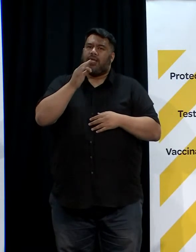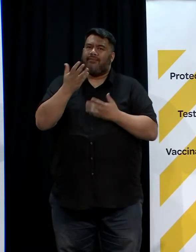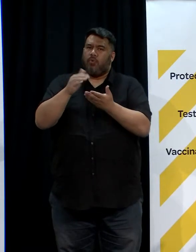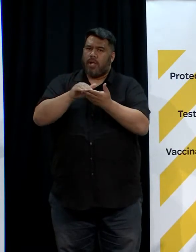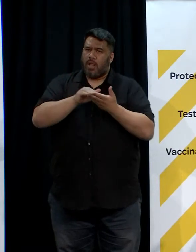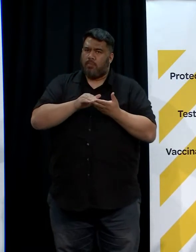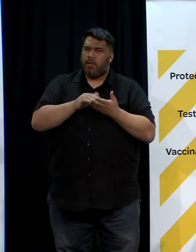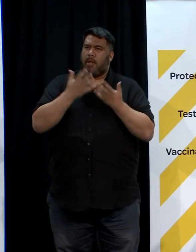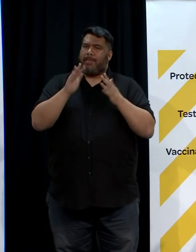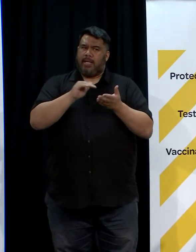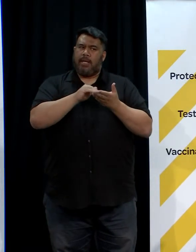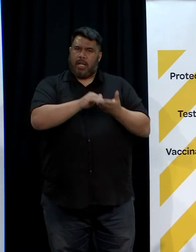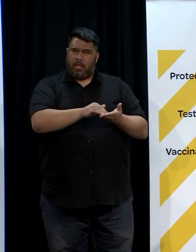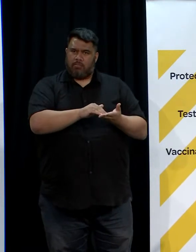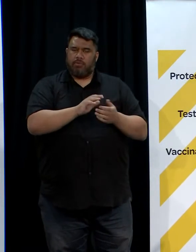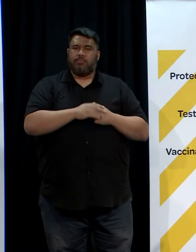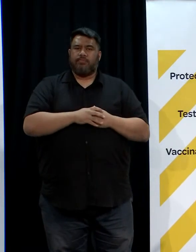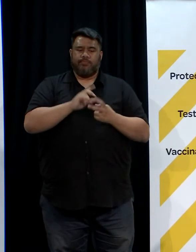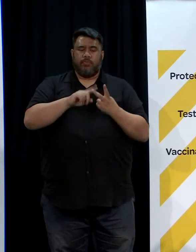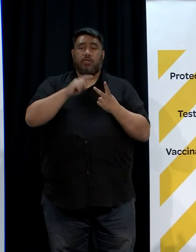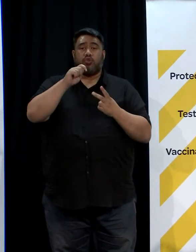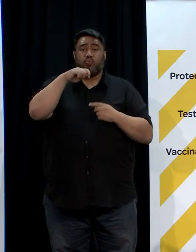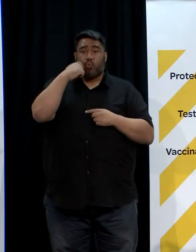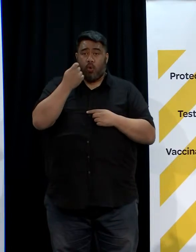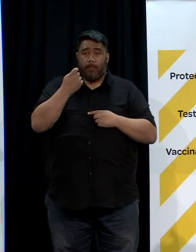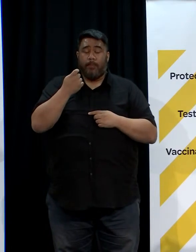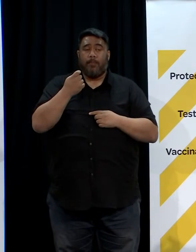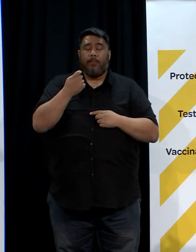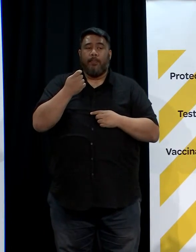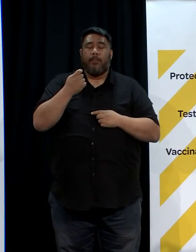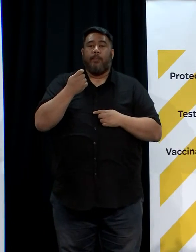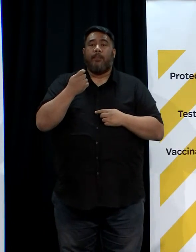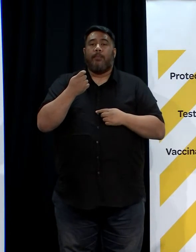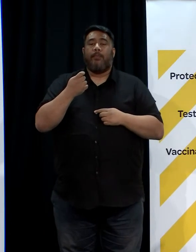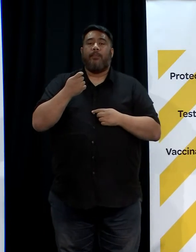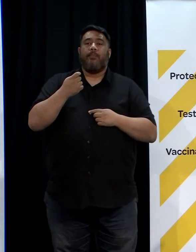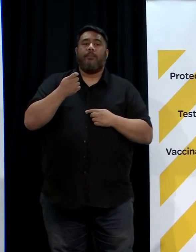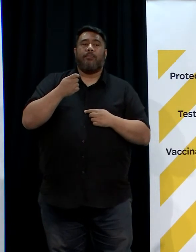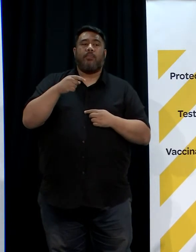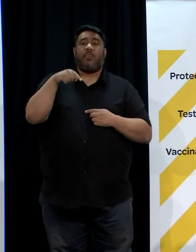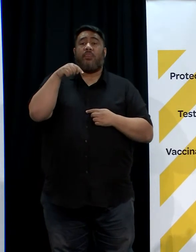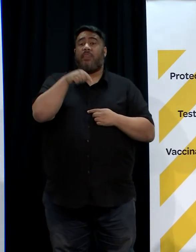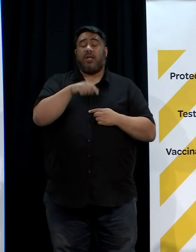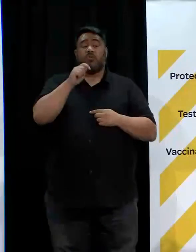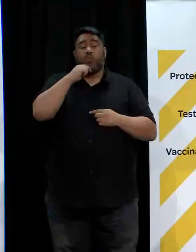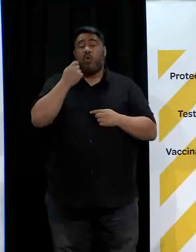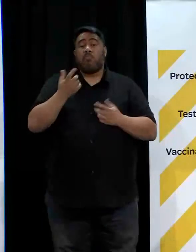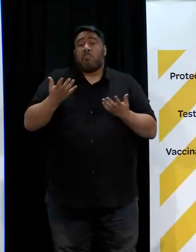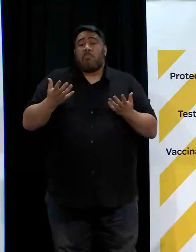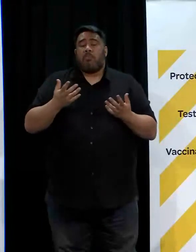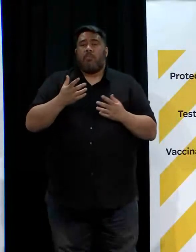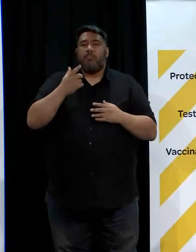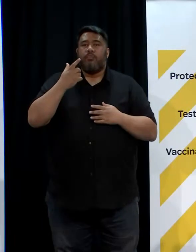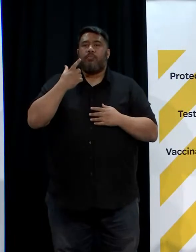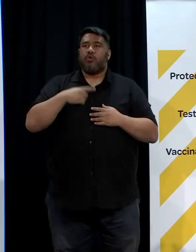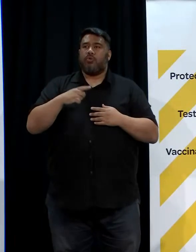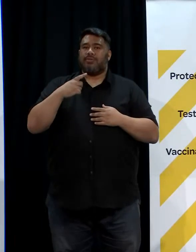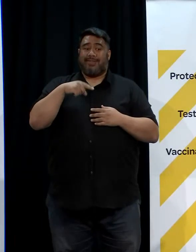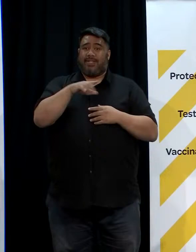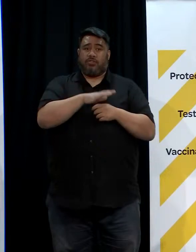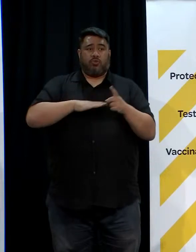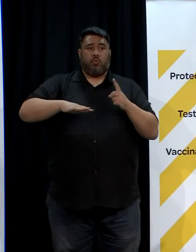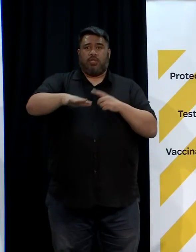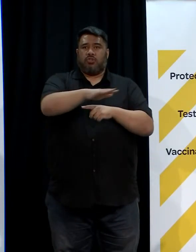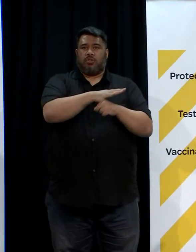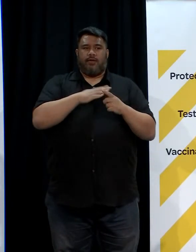provided. And a swab is taken as a surveillance swab that is done as part of the management of in this